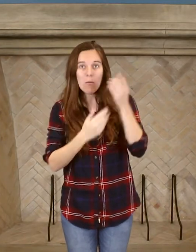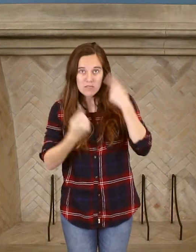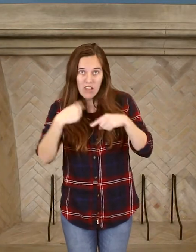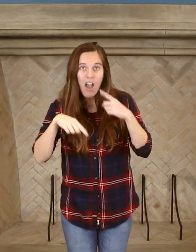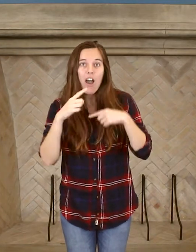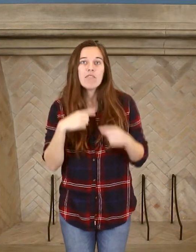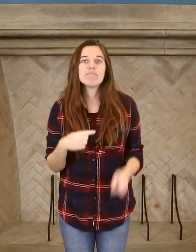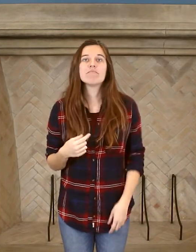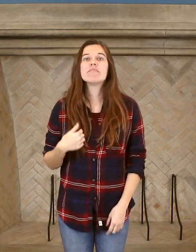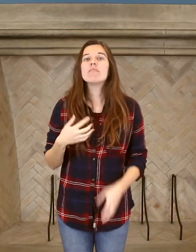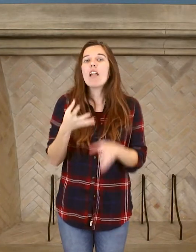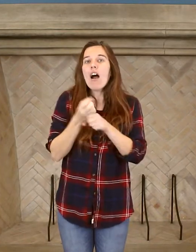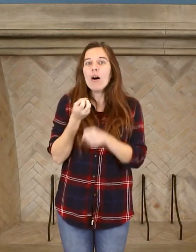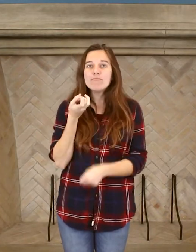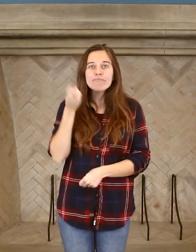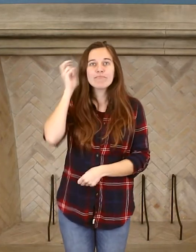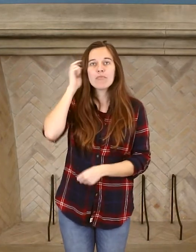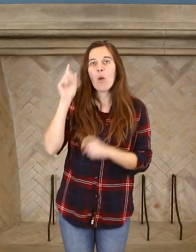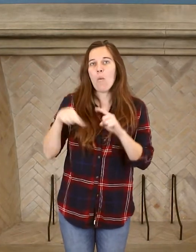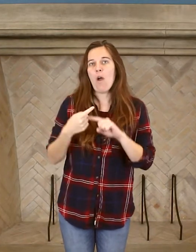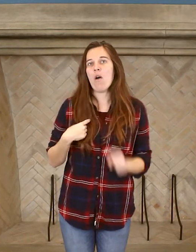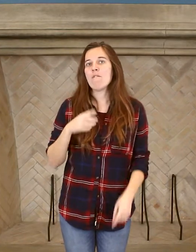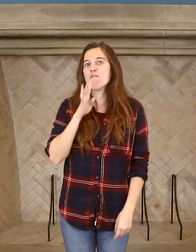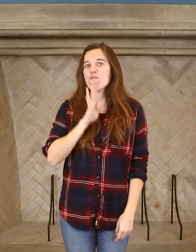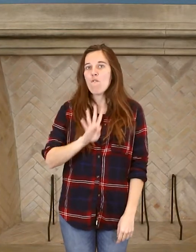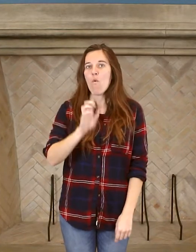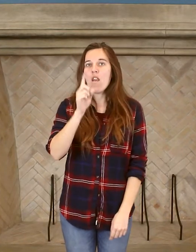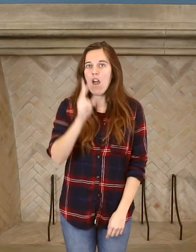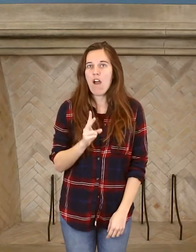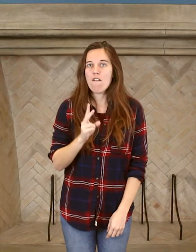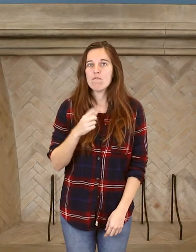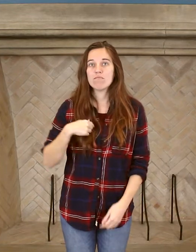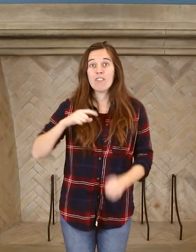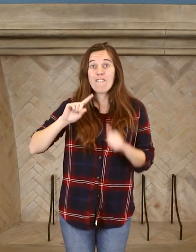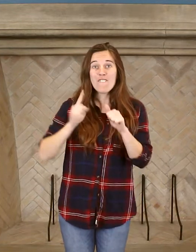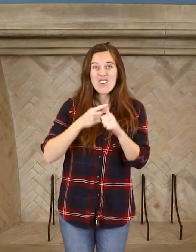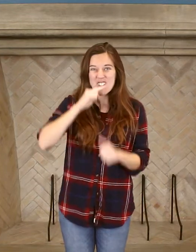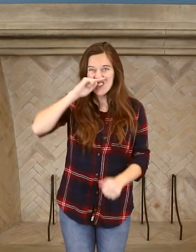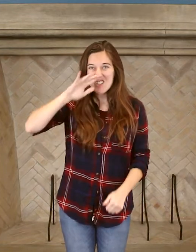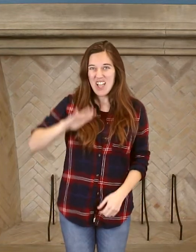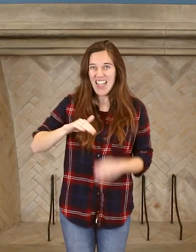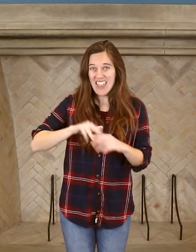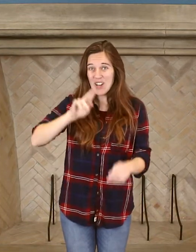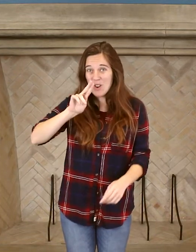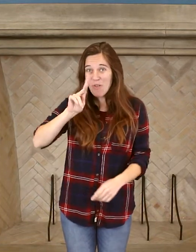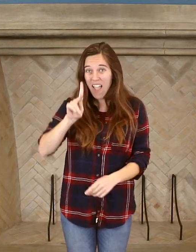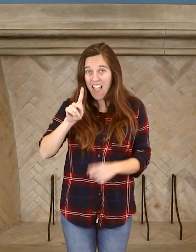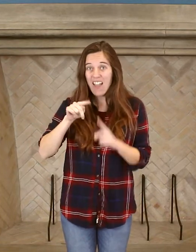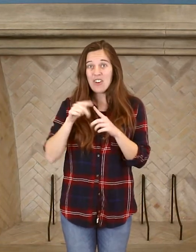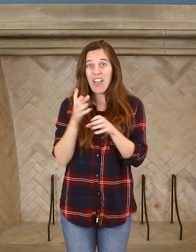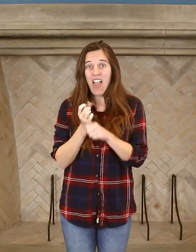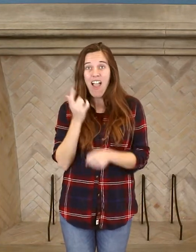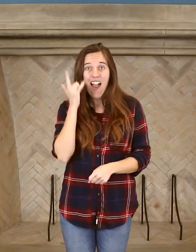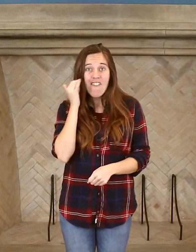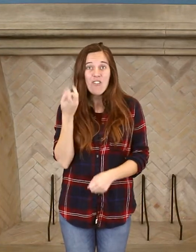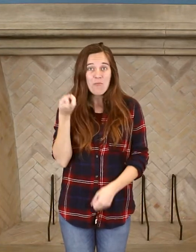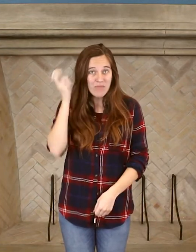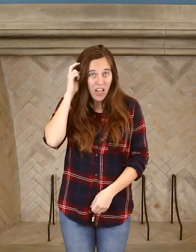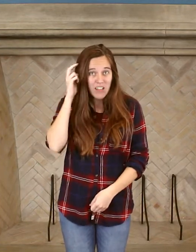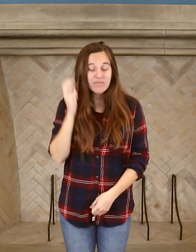some signs. I got a cochlear implant when I was 4.5. I was the first child in the UK to receive a